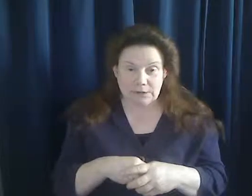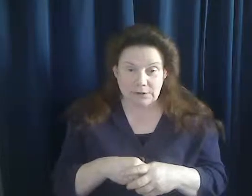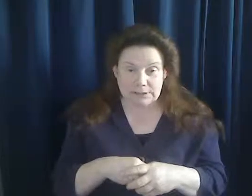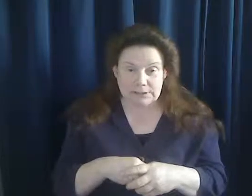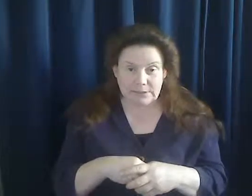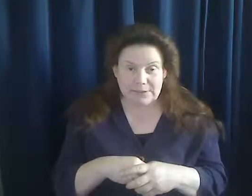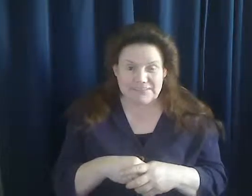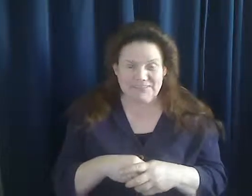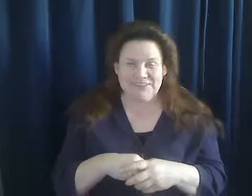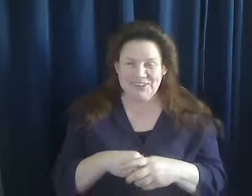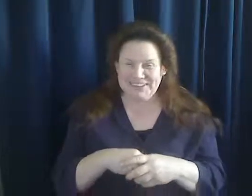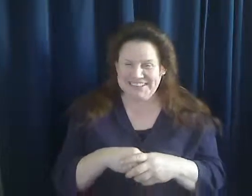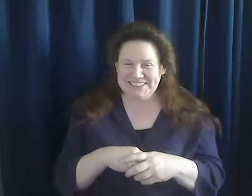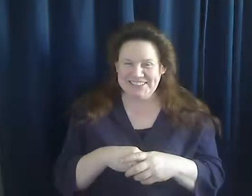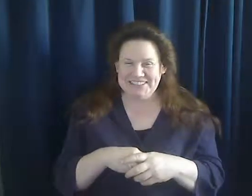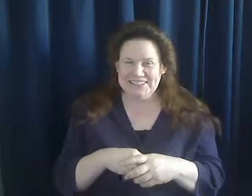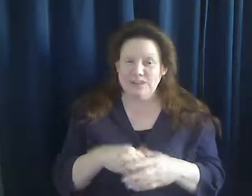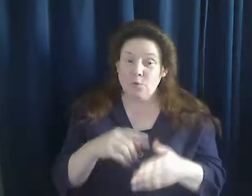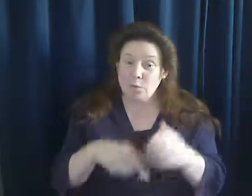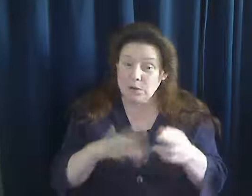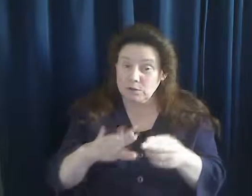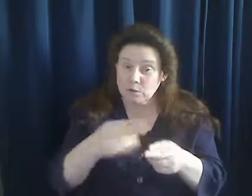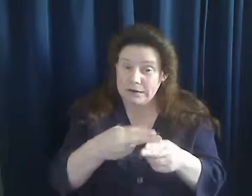forward a little bit, looking interested.